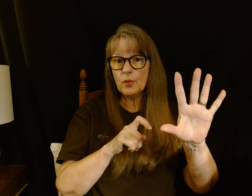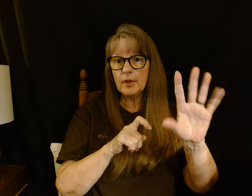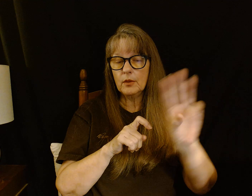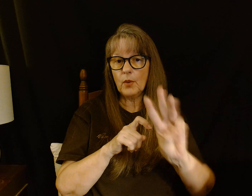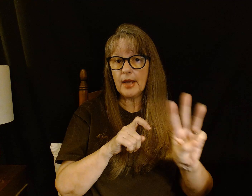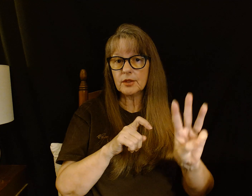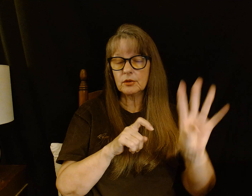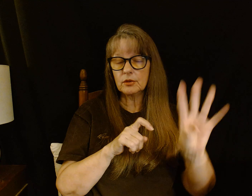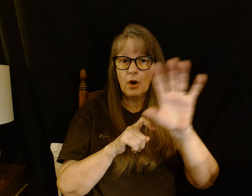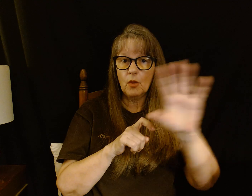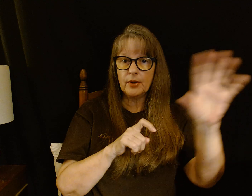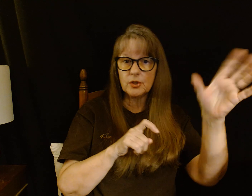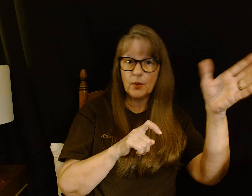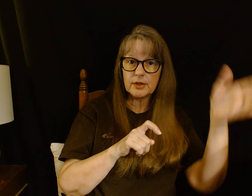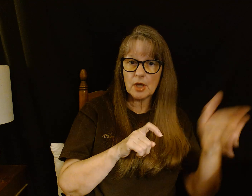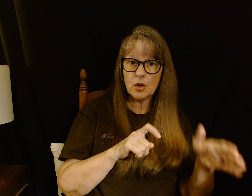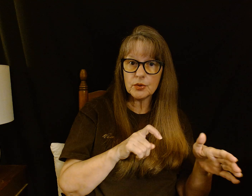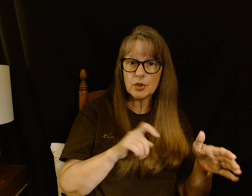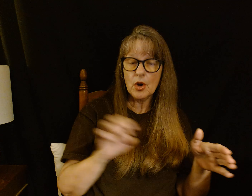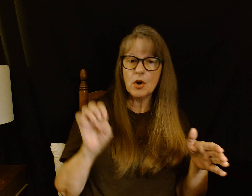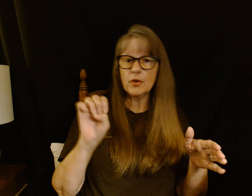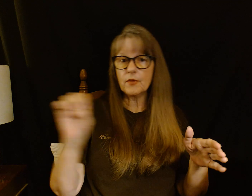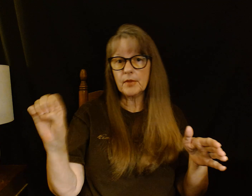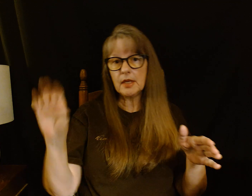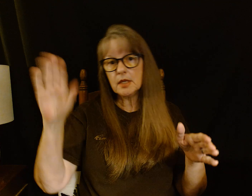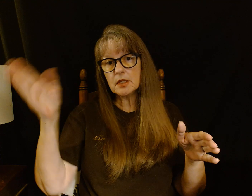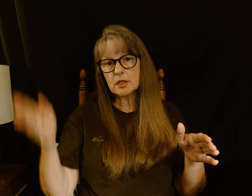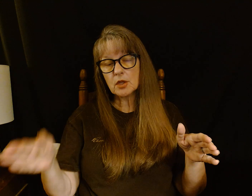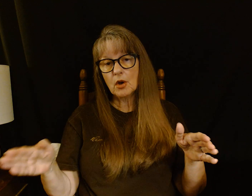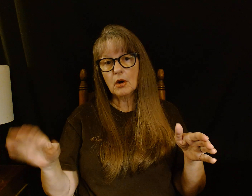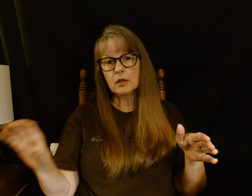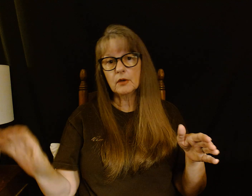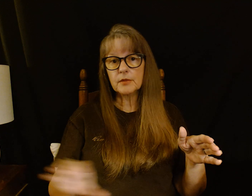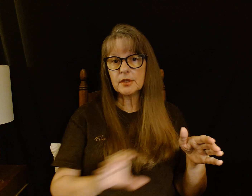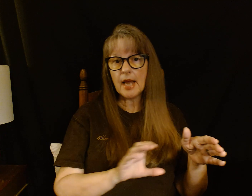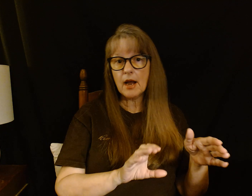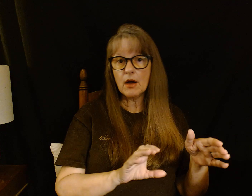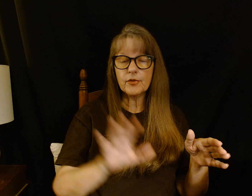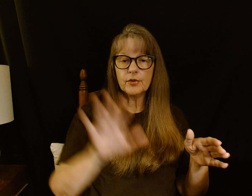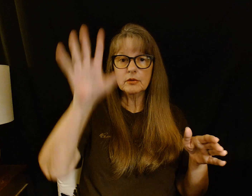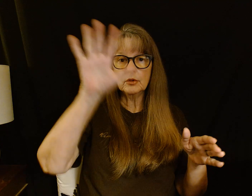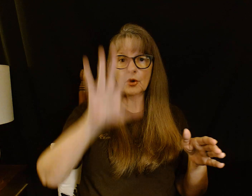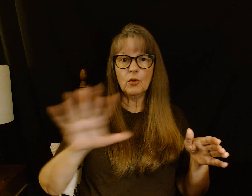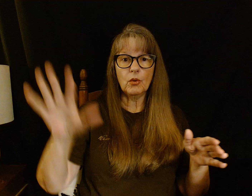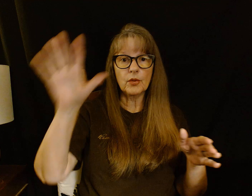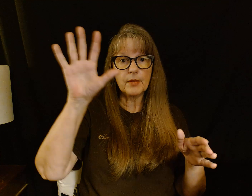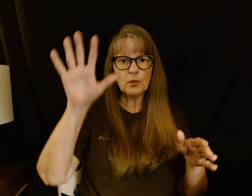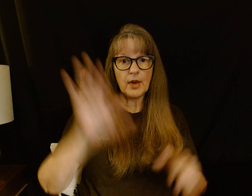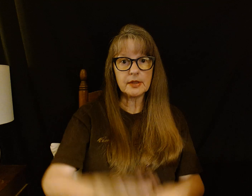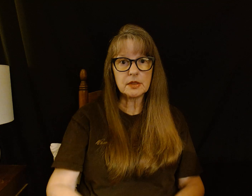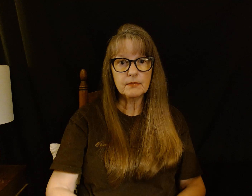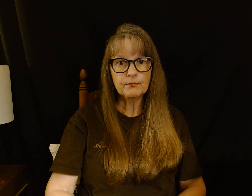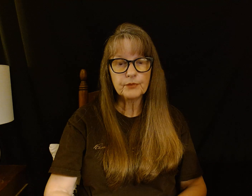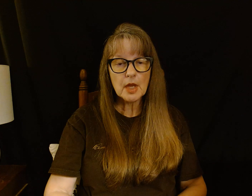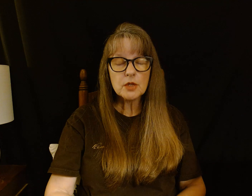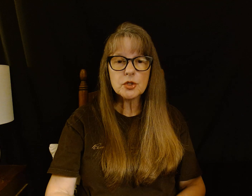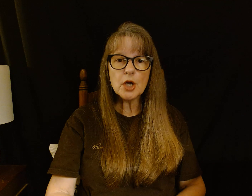the West, all the way to the West Coast? Are they from the East? Are they from the South? Or the Midwest?